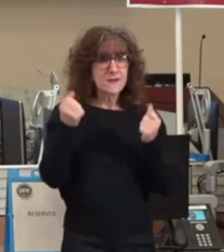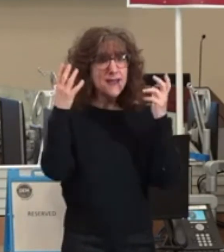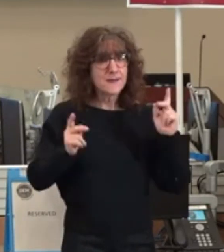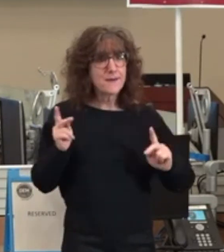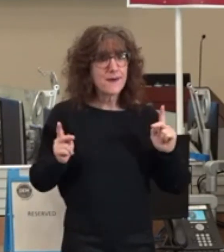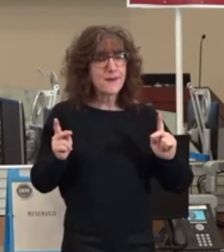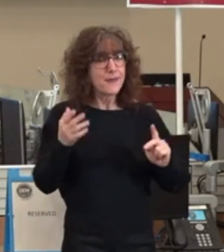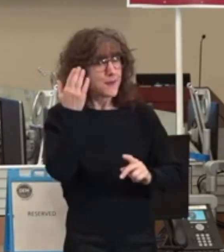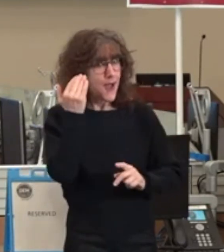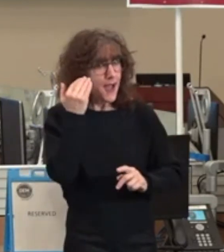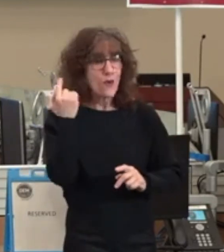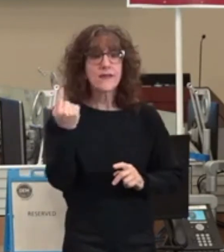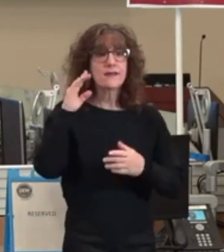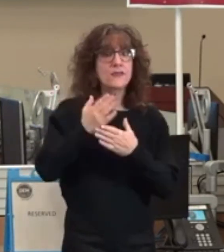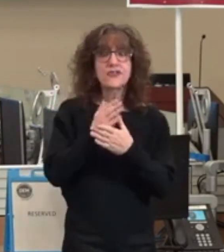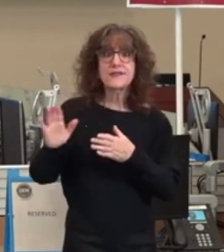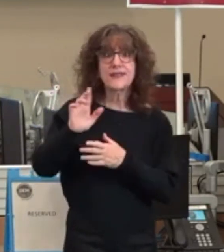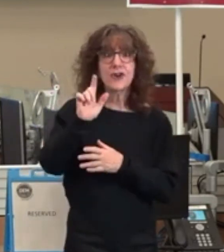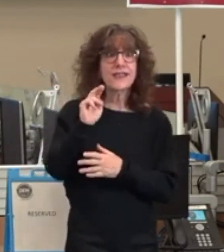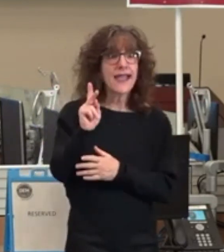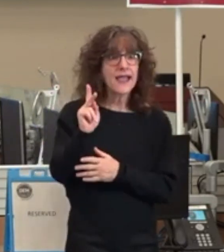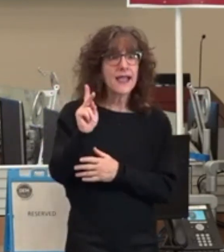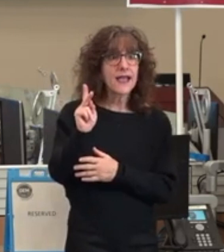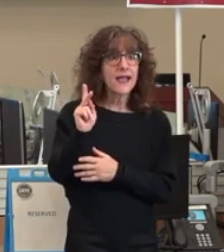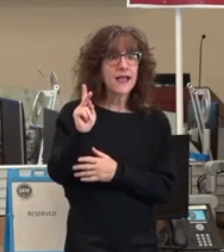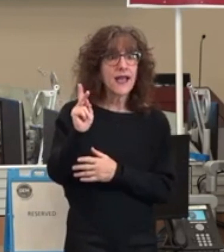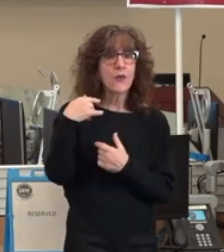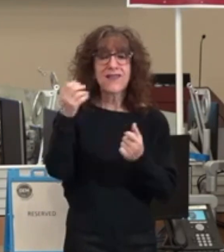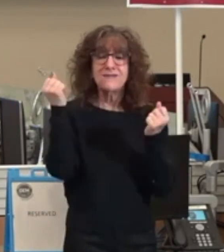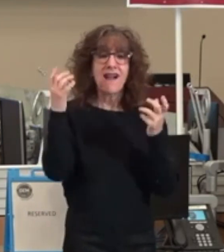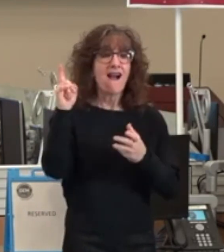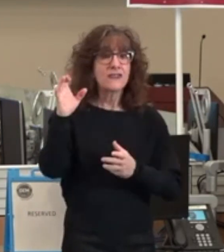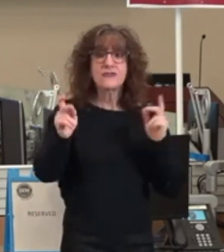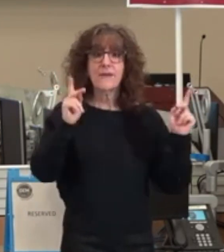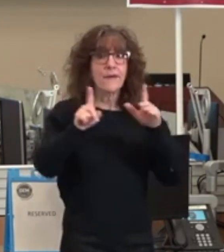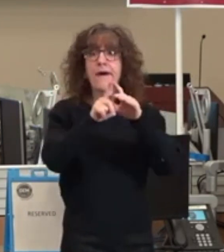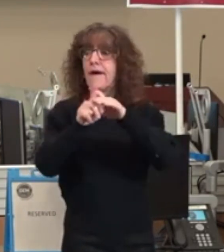many because when someone shares a link and we have hundreds